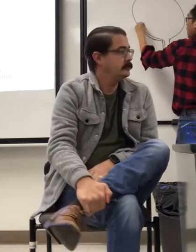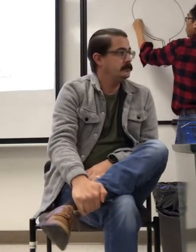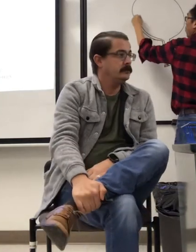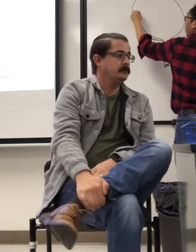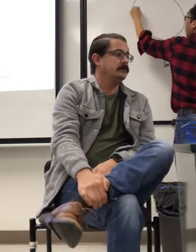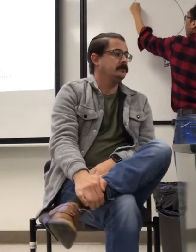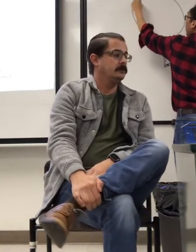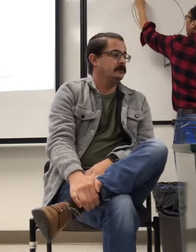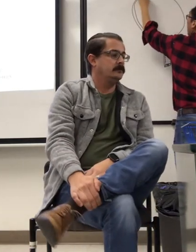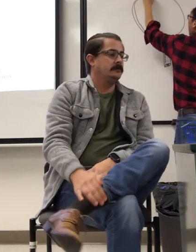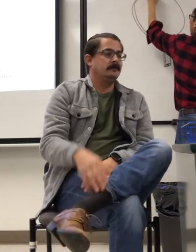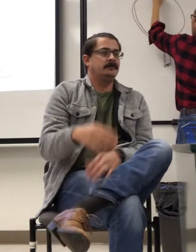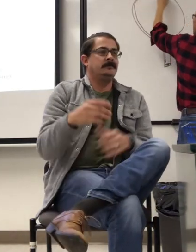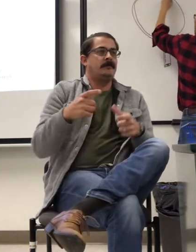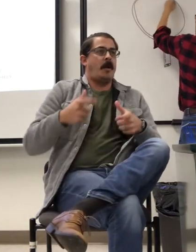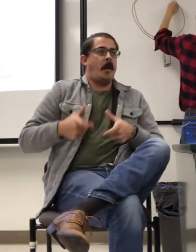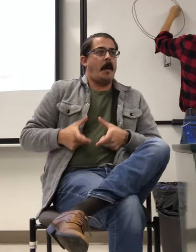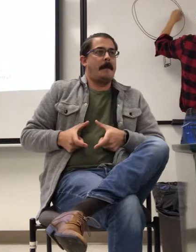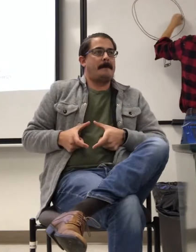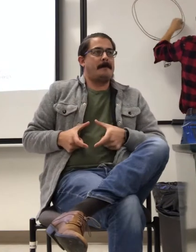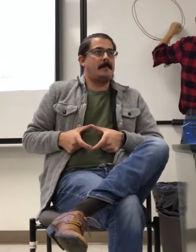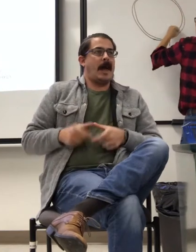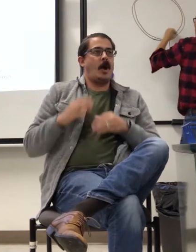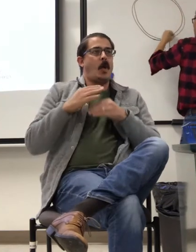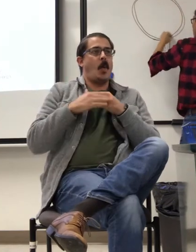some bladder wall.